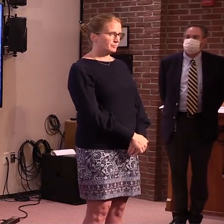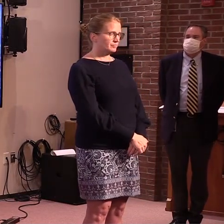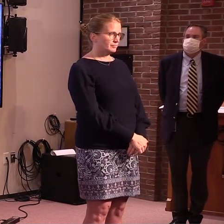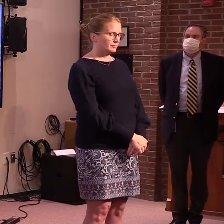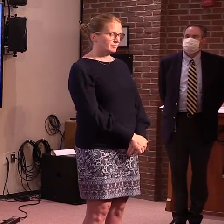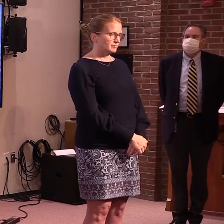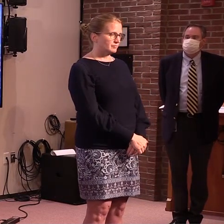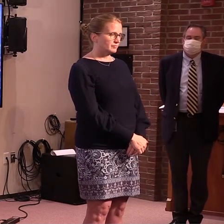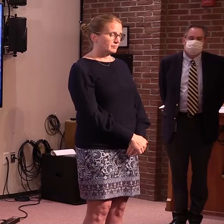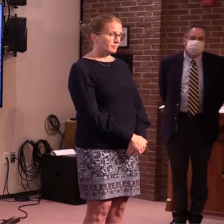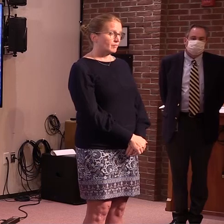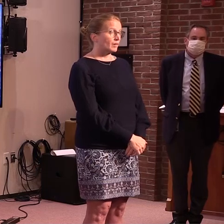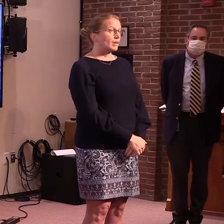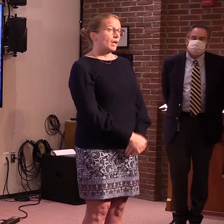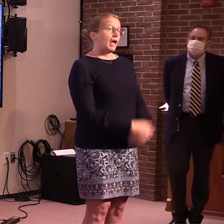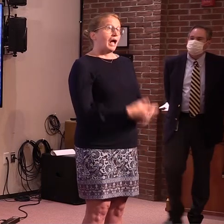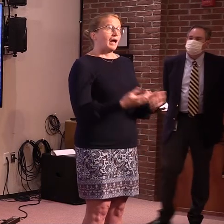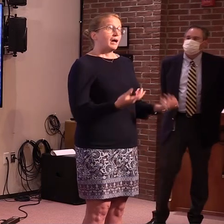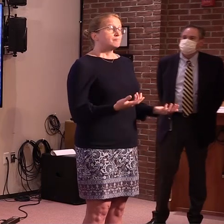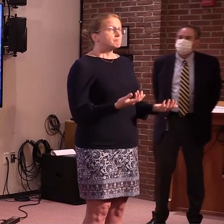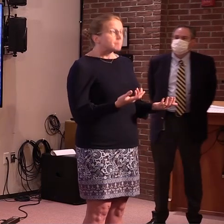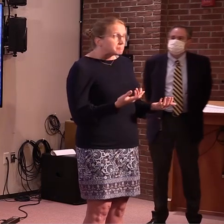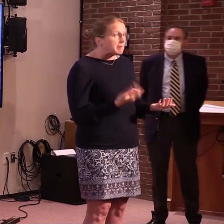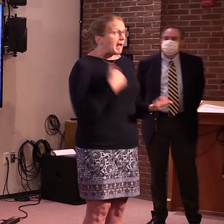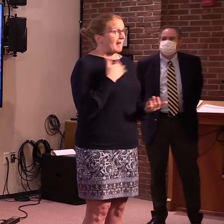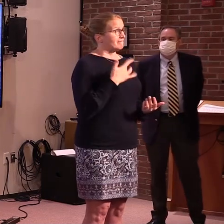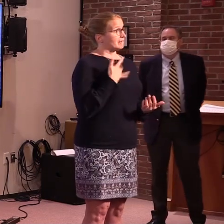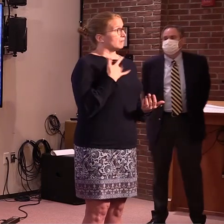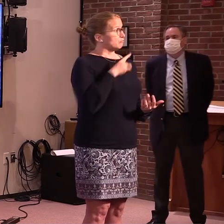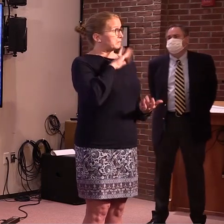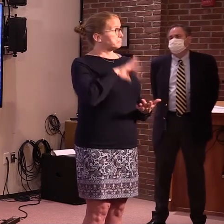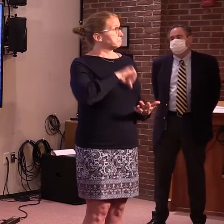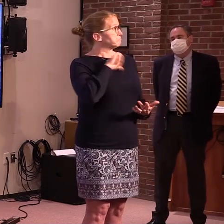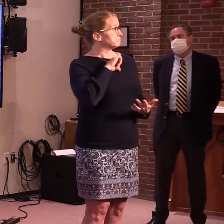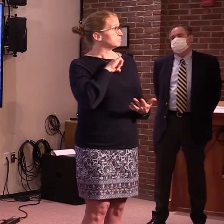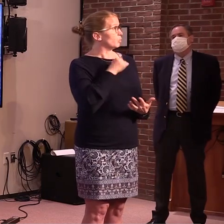one of the successes I think we had during this,